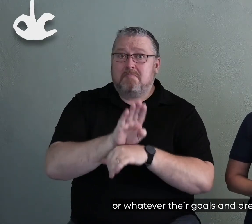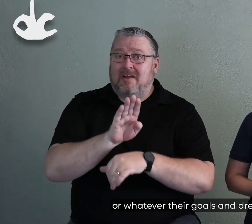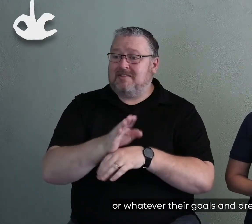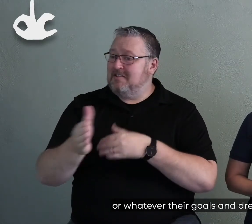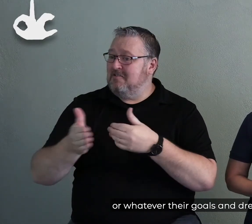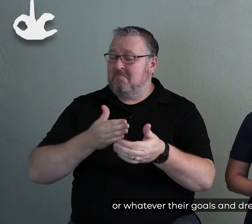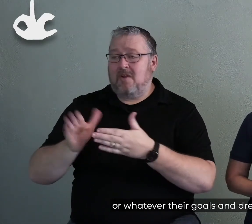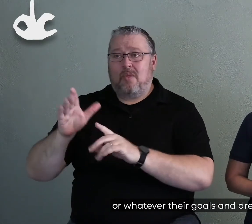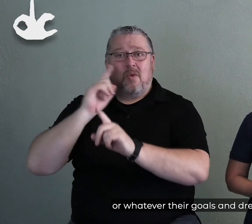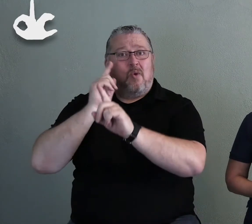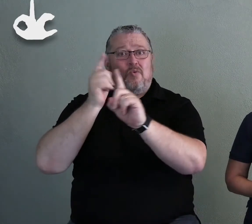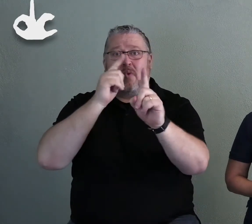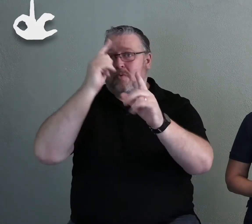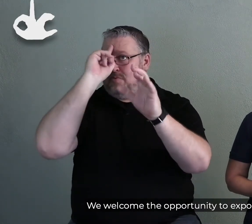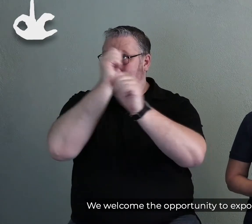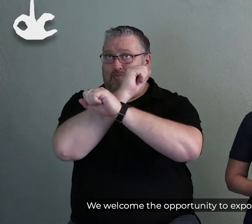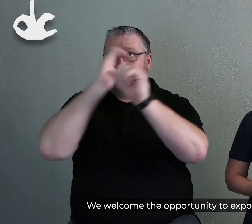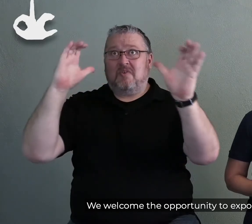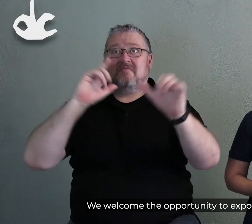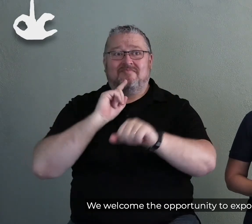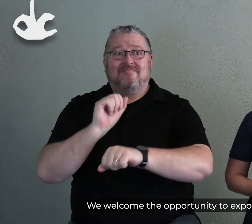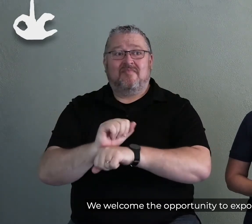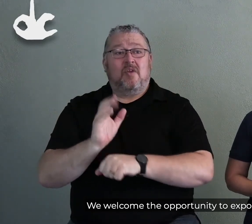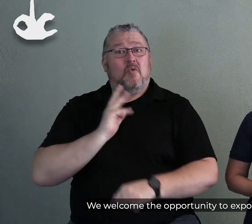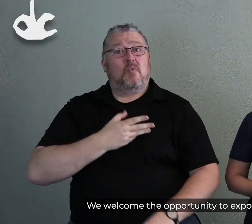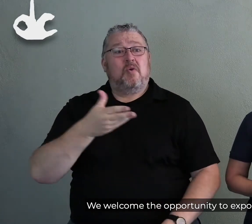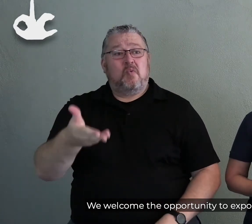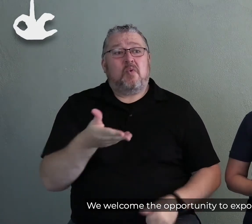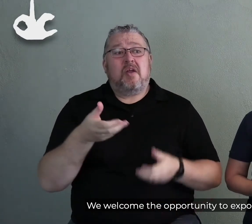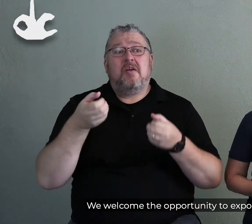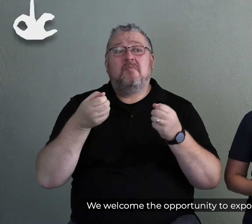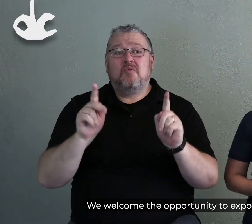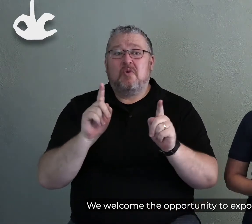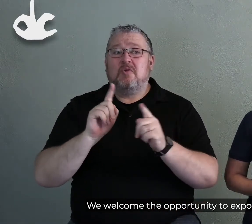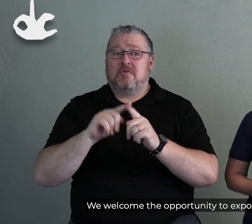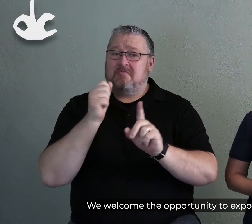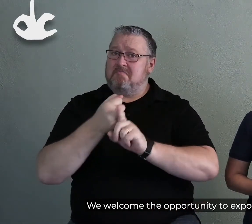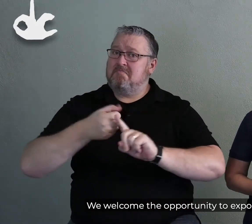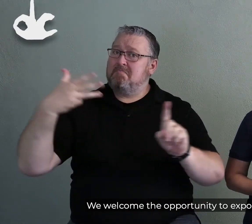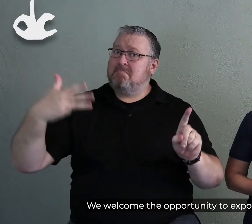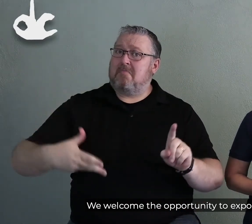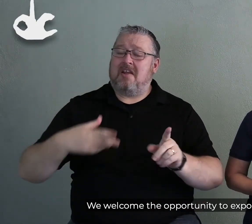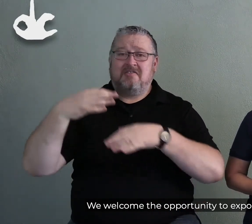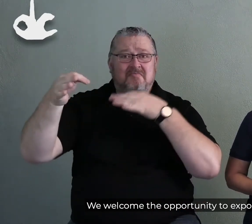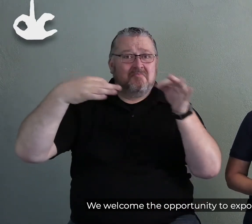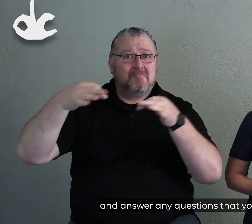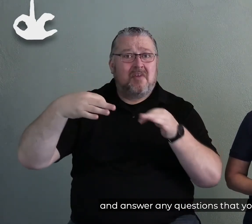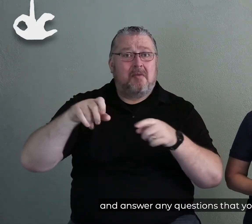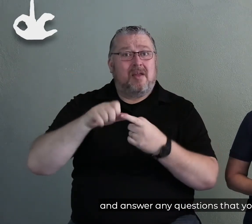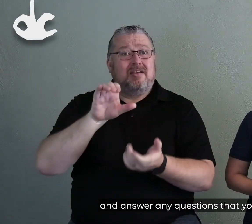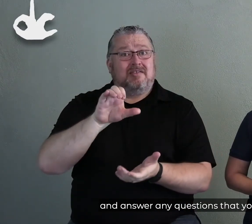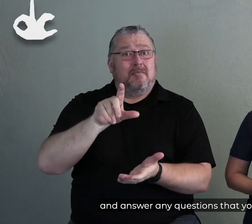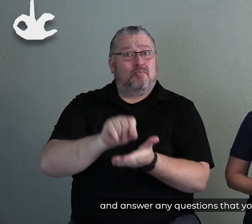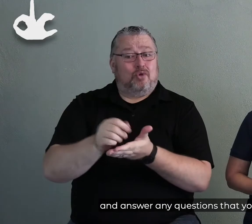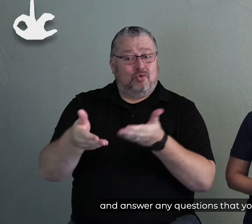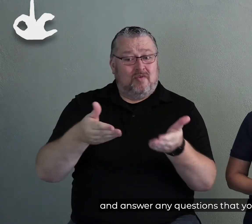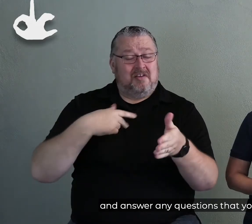or whatever their goals and dreams are. We welcome the opportunity to expound on CPrint